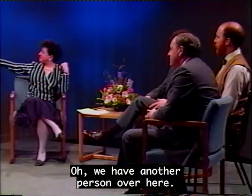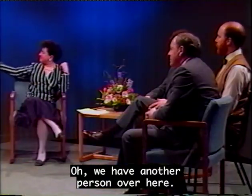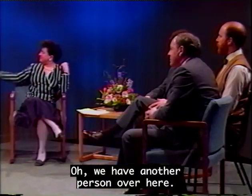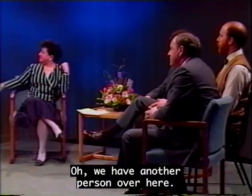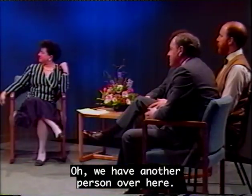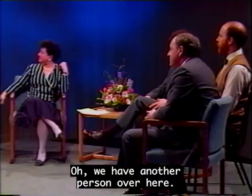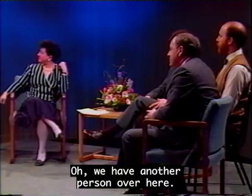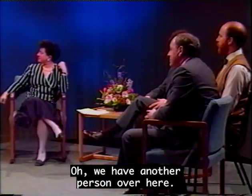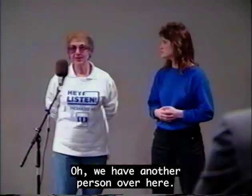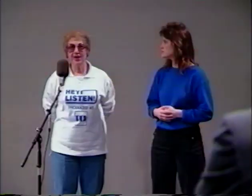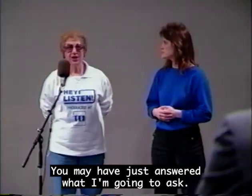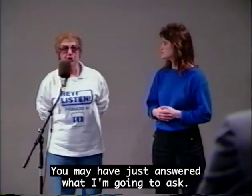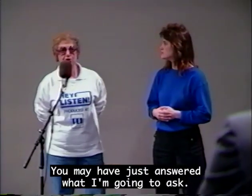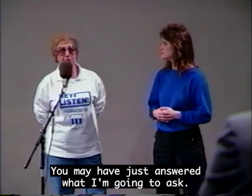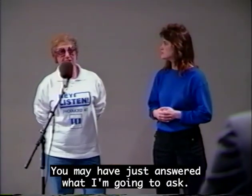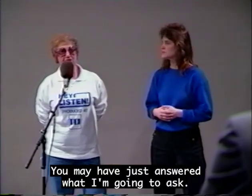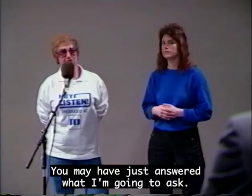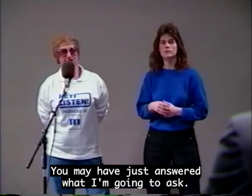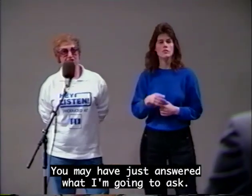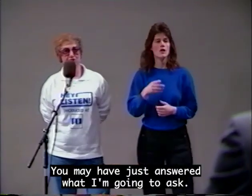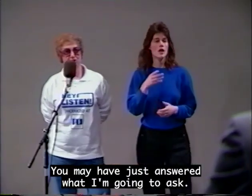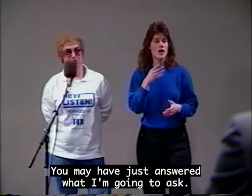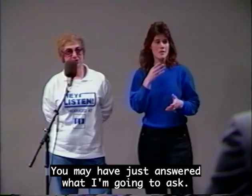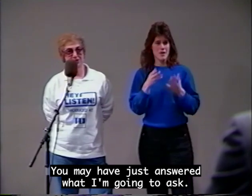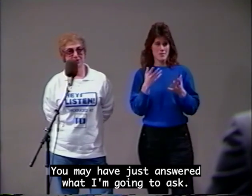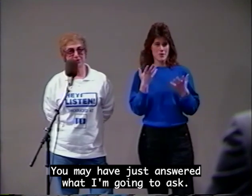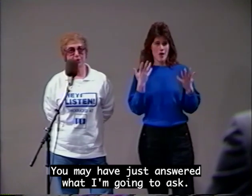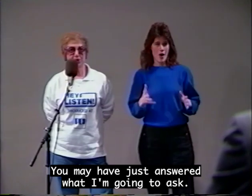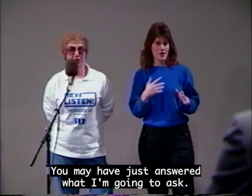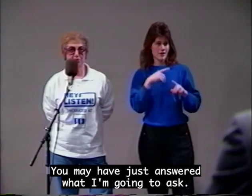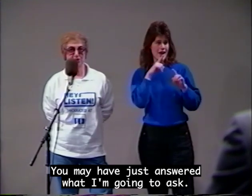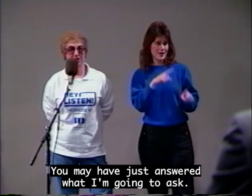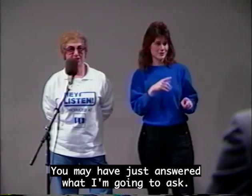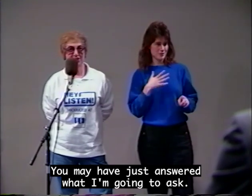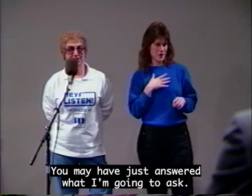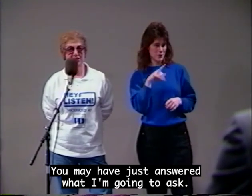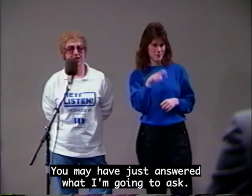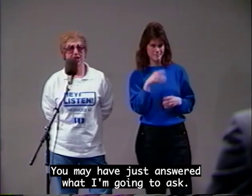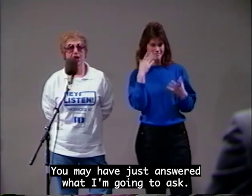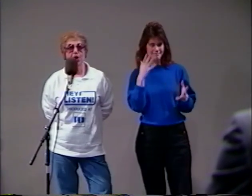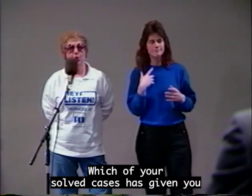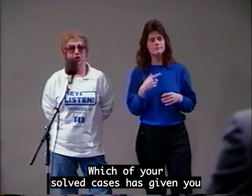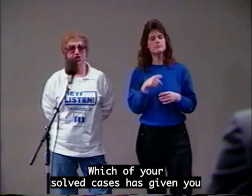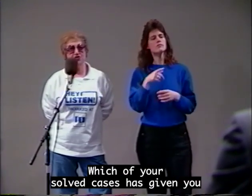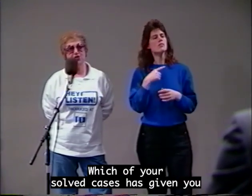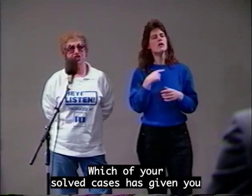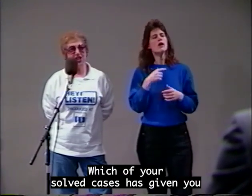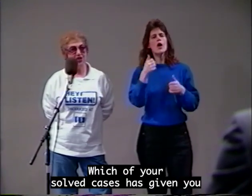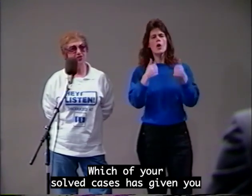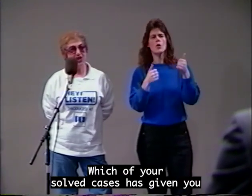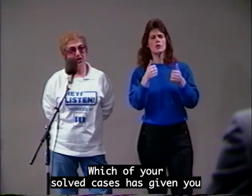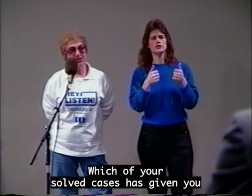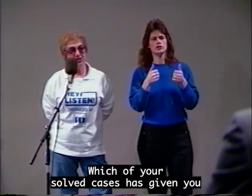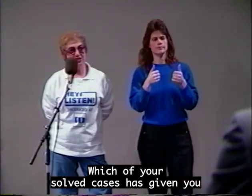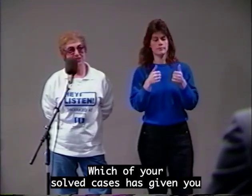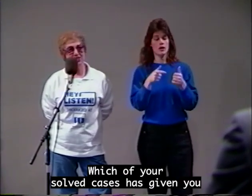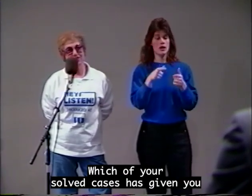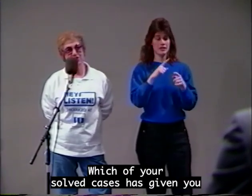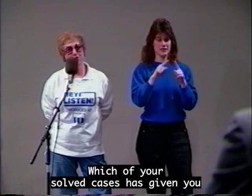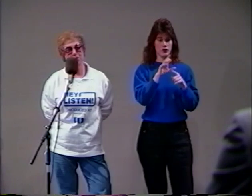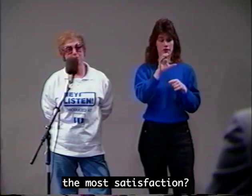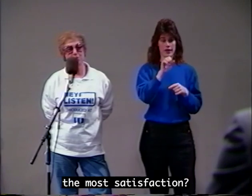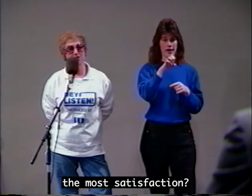have another person over here. You may have just answered what I'm going to ask. Which of your solved cases